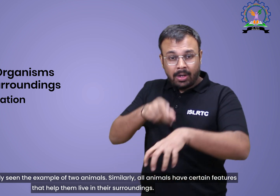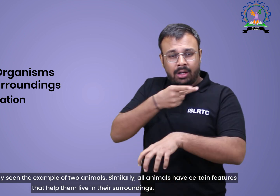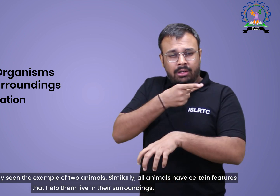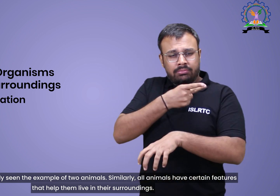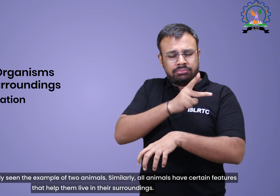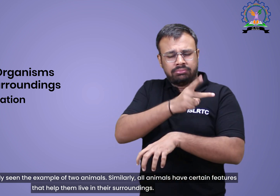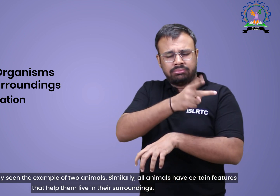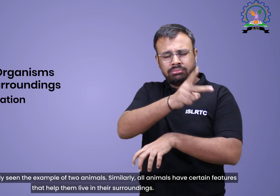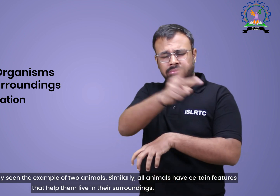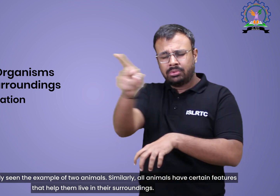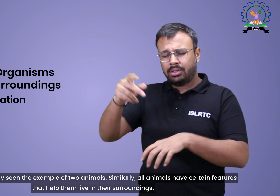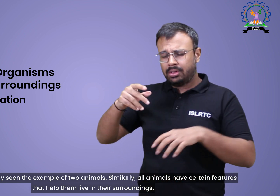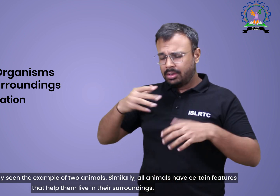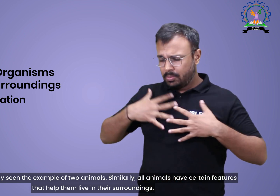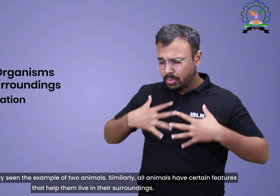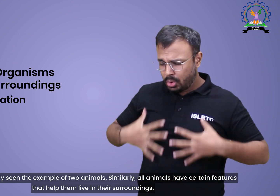them live in their surroundings.